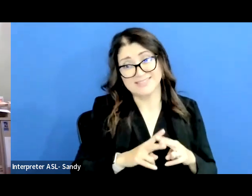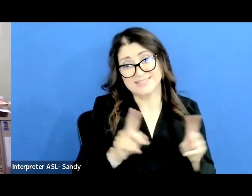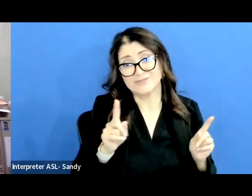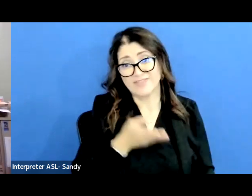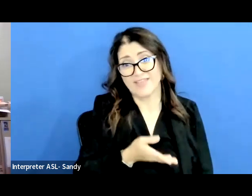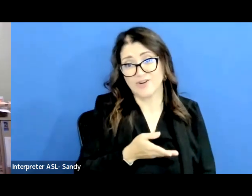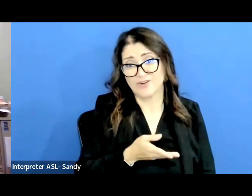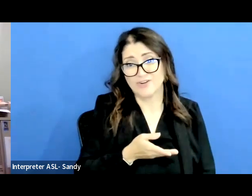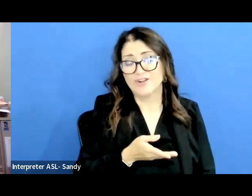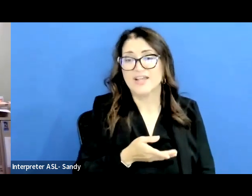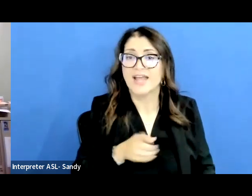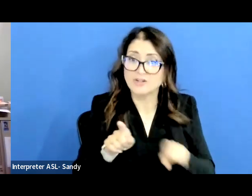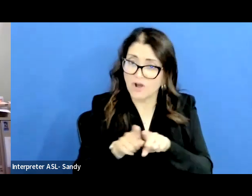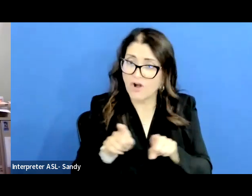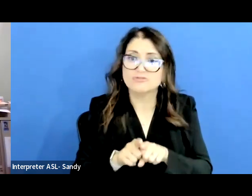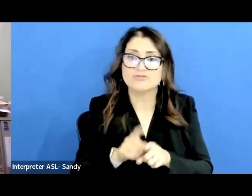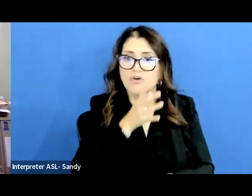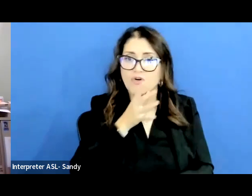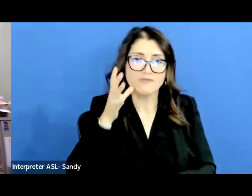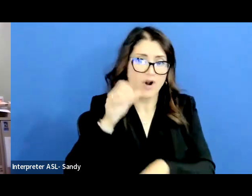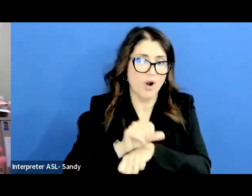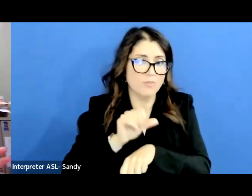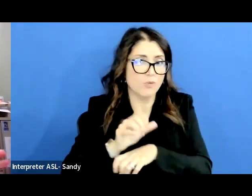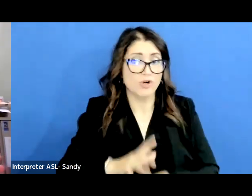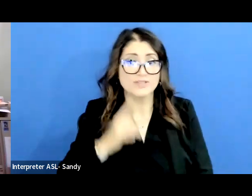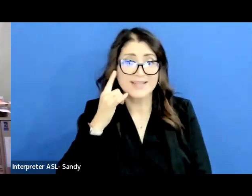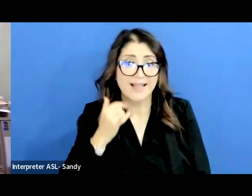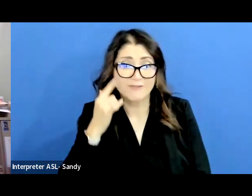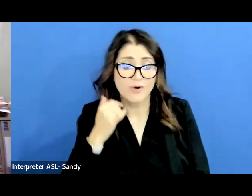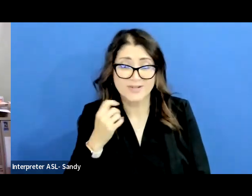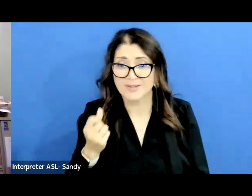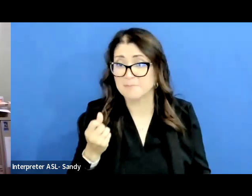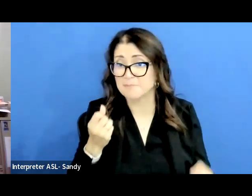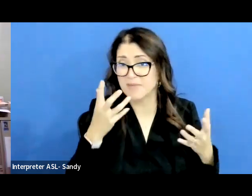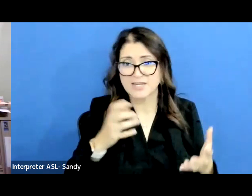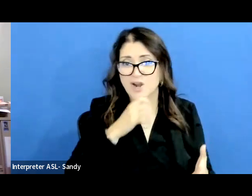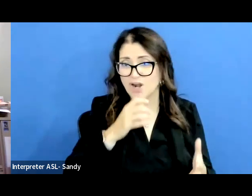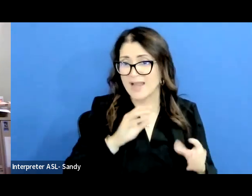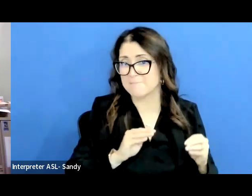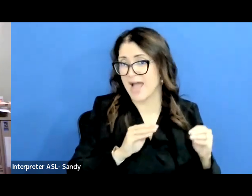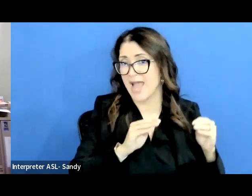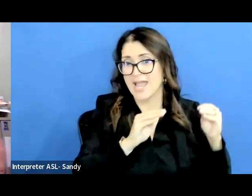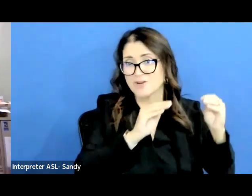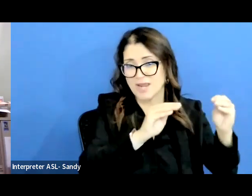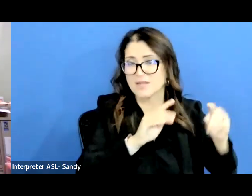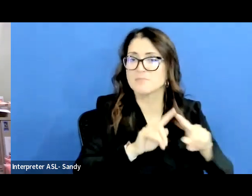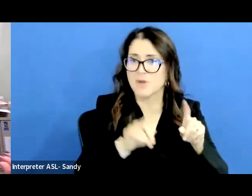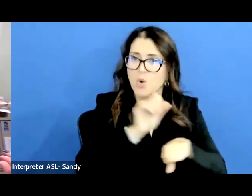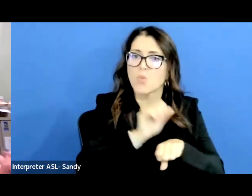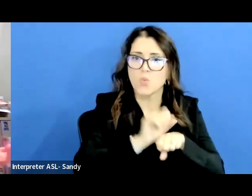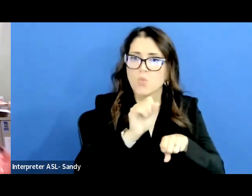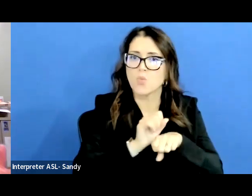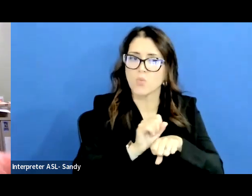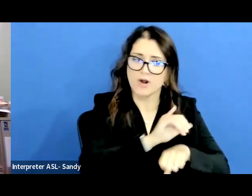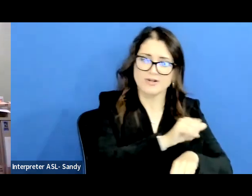Also, farm workers in California, a lot of them are not migrating, but rather that they work year round. Here